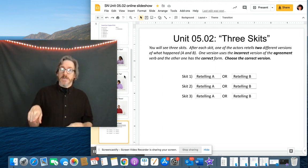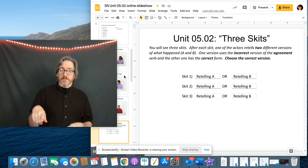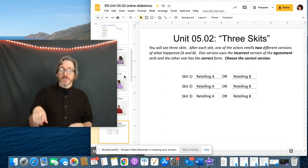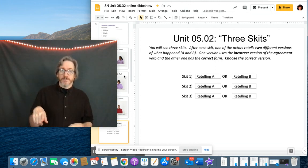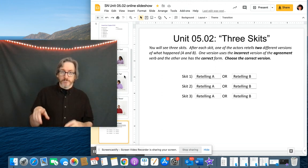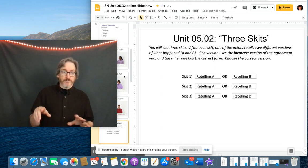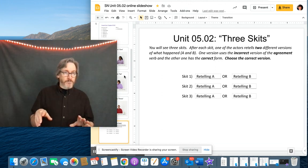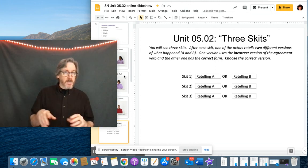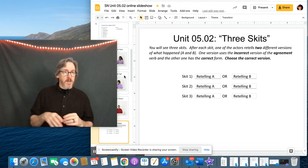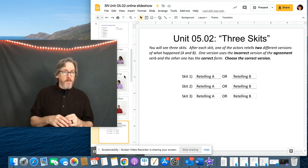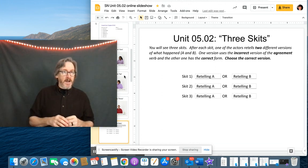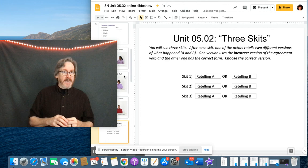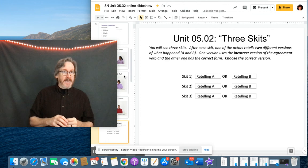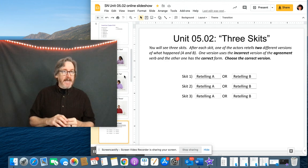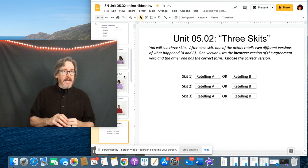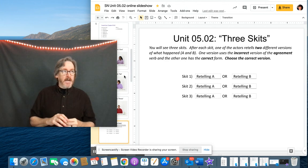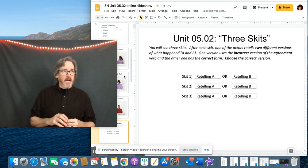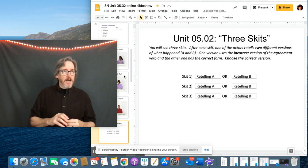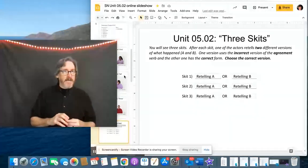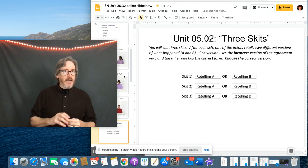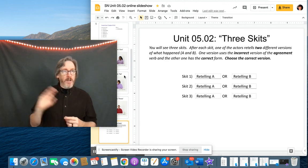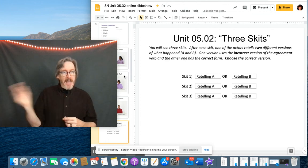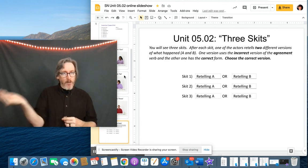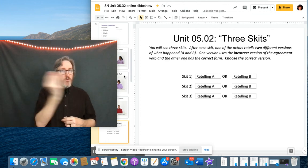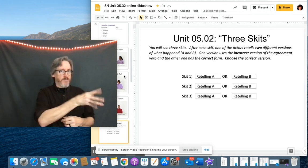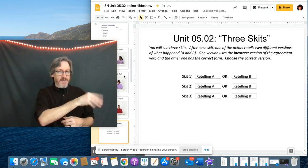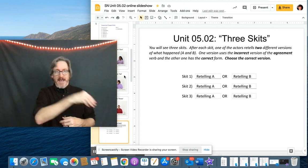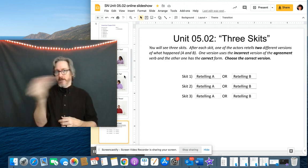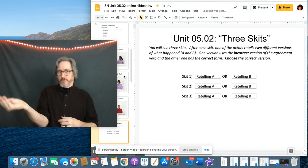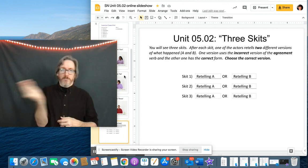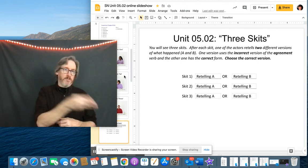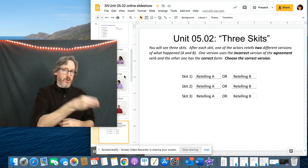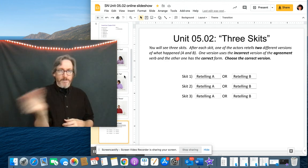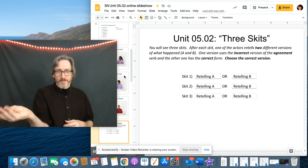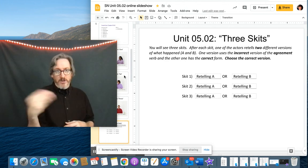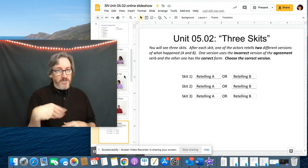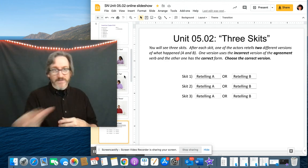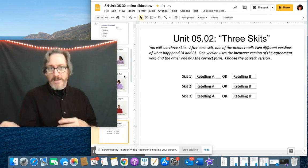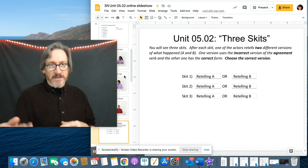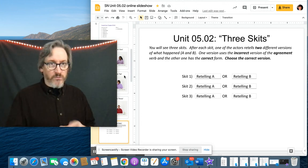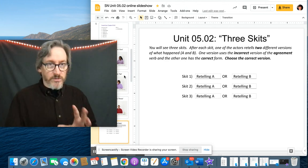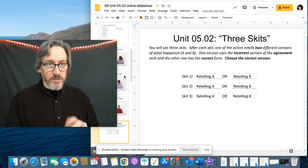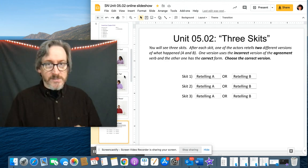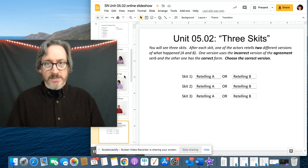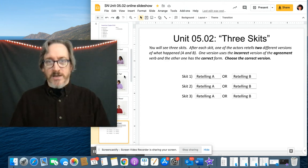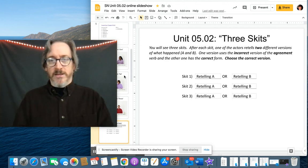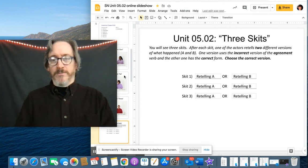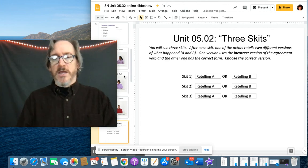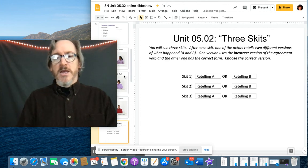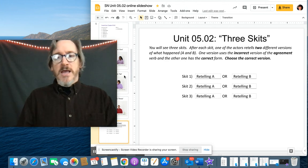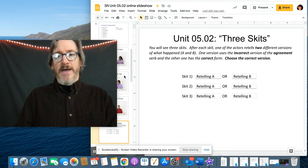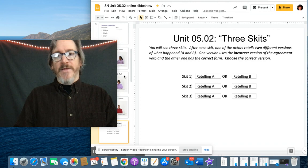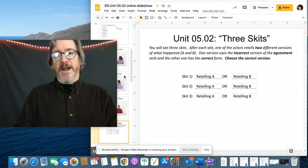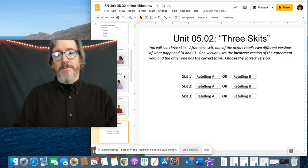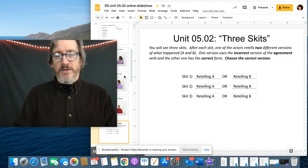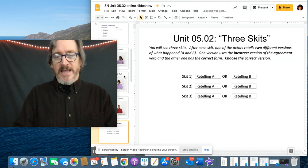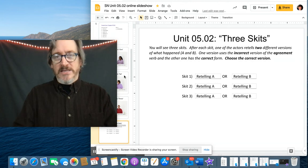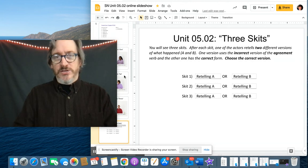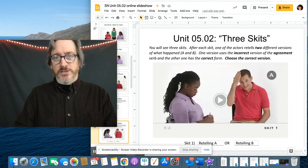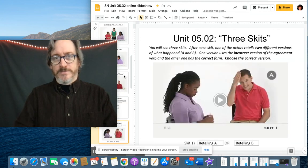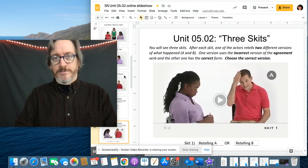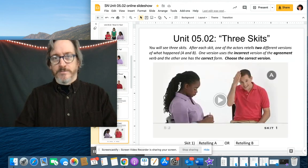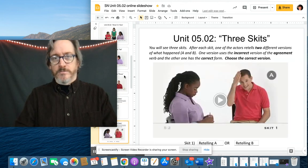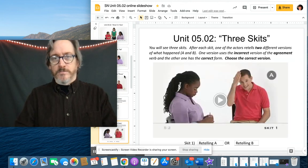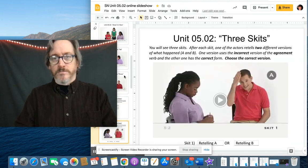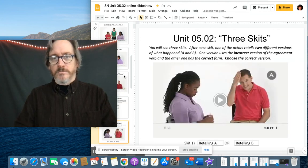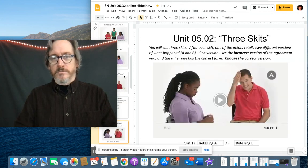a few times, but it will help with that going, giving back and forth and using the right thing. And then I put the